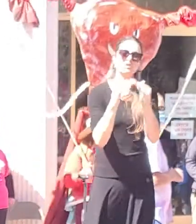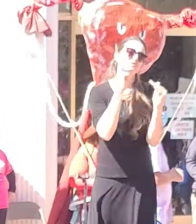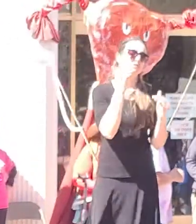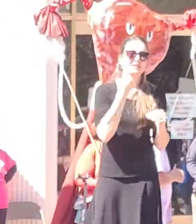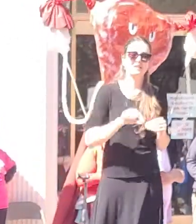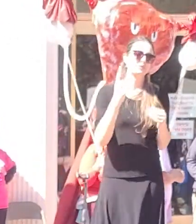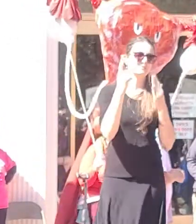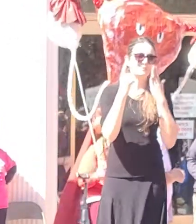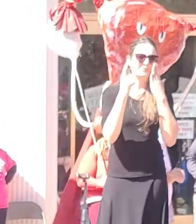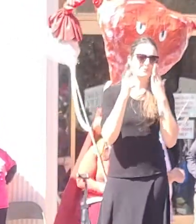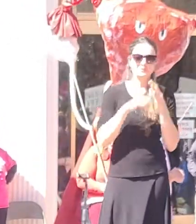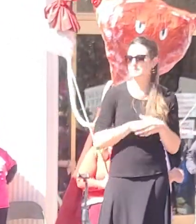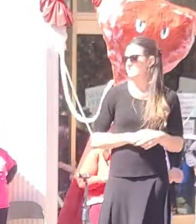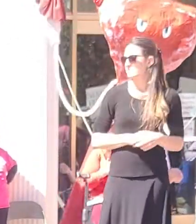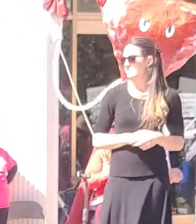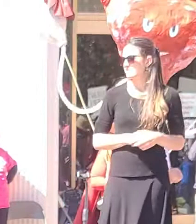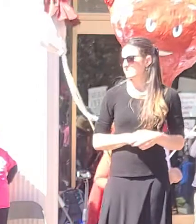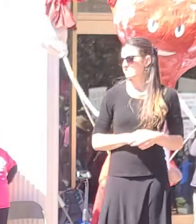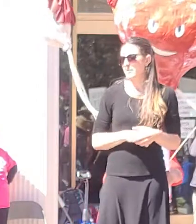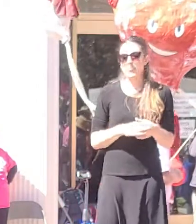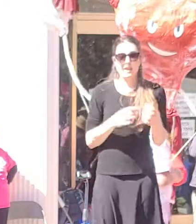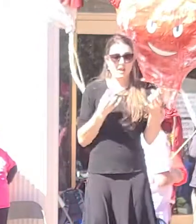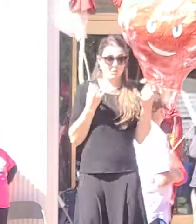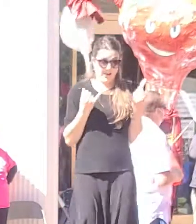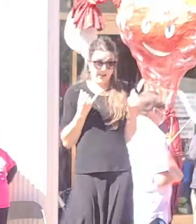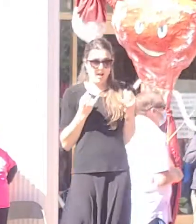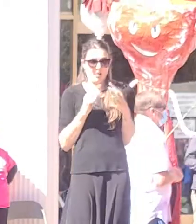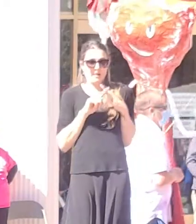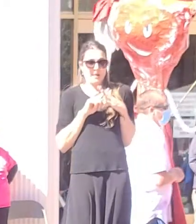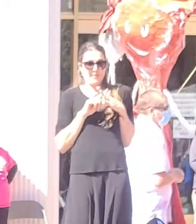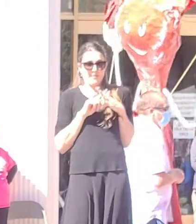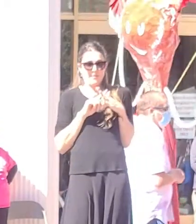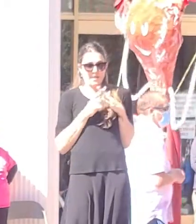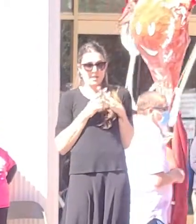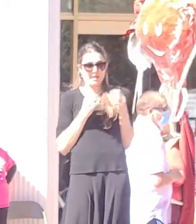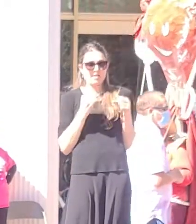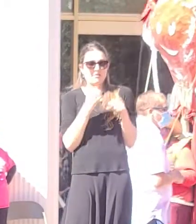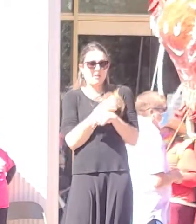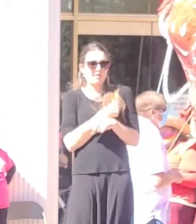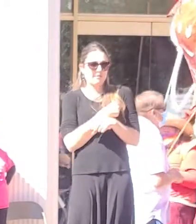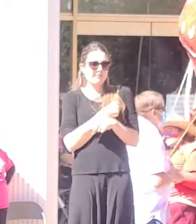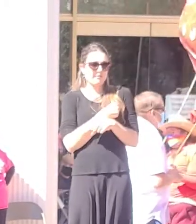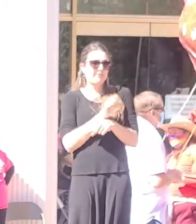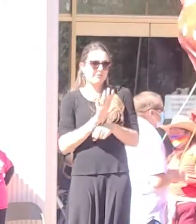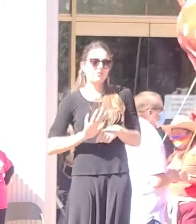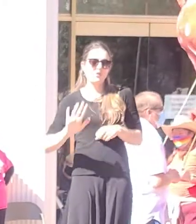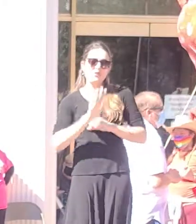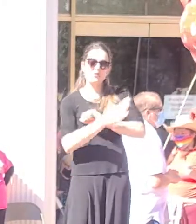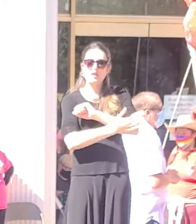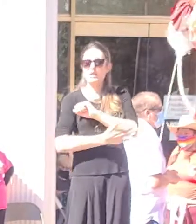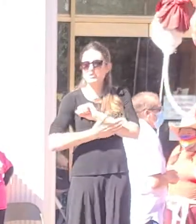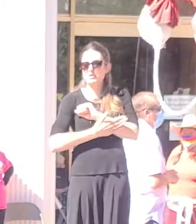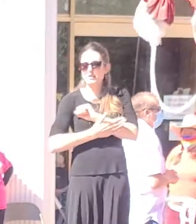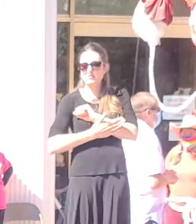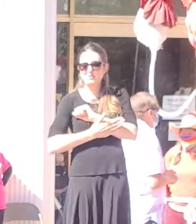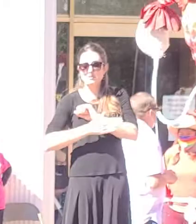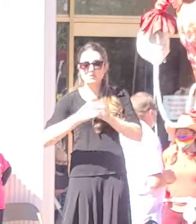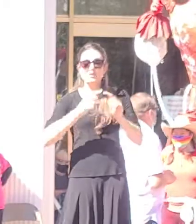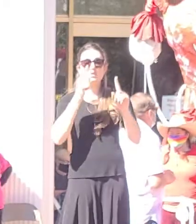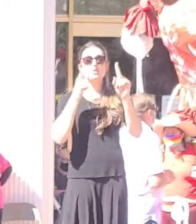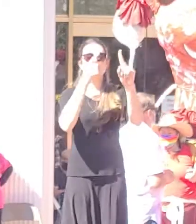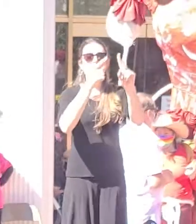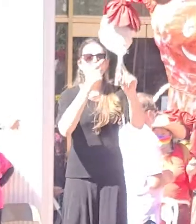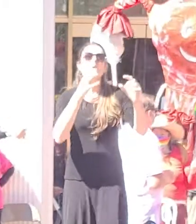And three, this is the beginning of our fight across the country to win